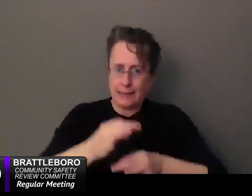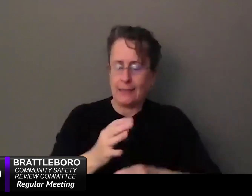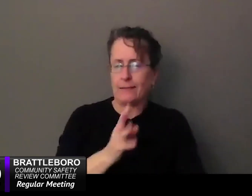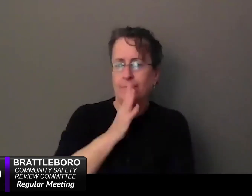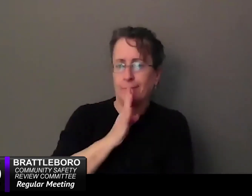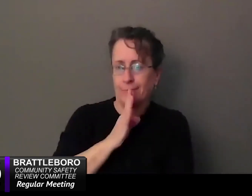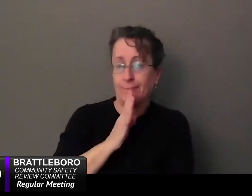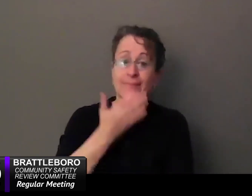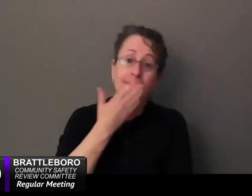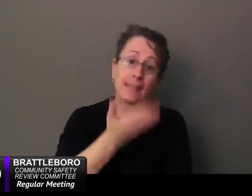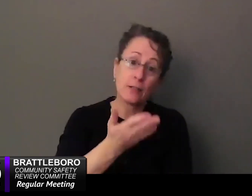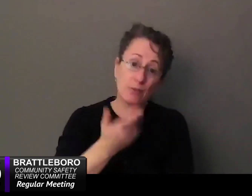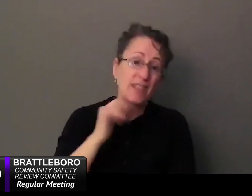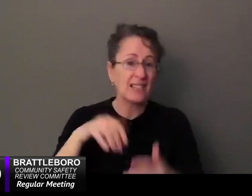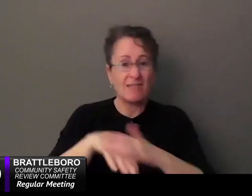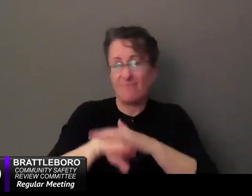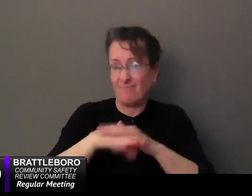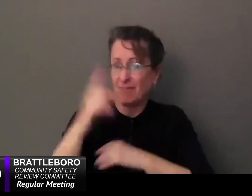Thanks.